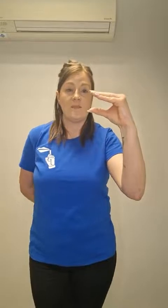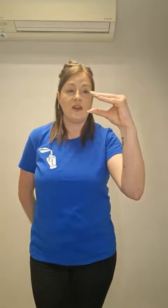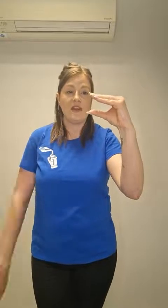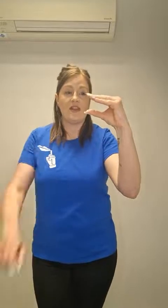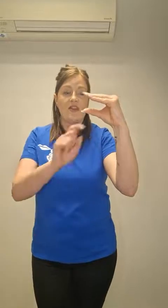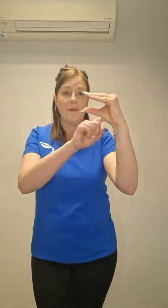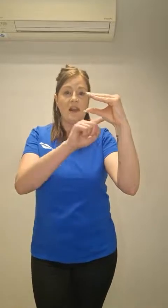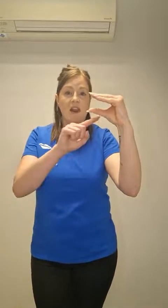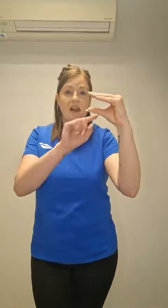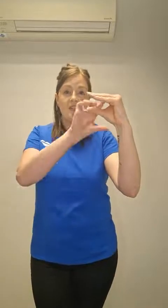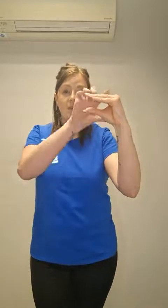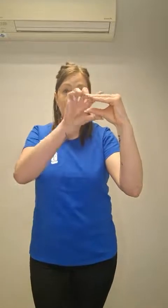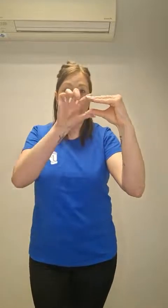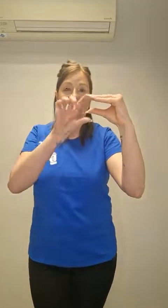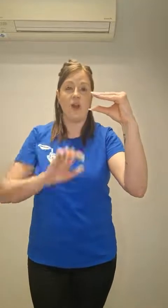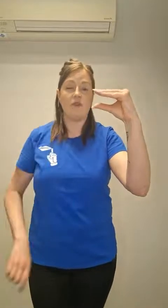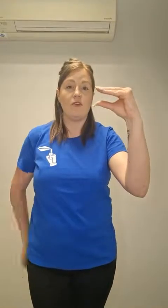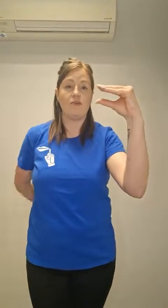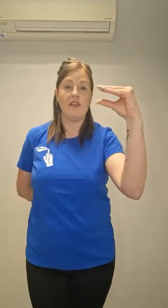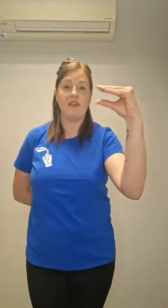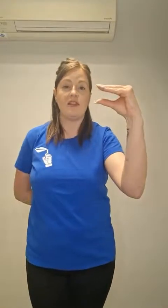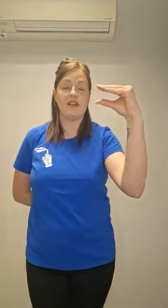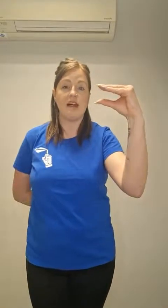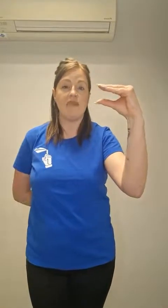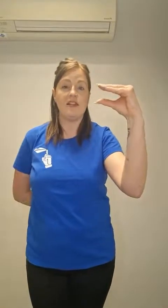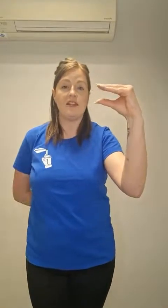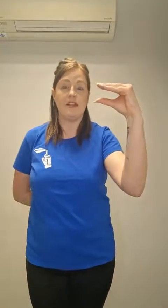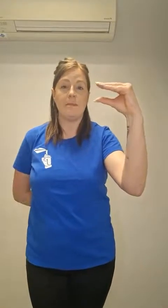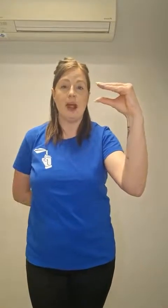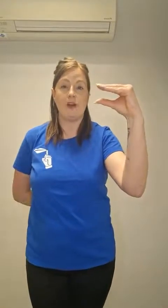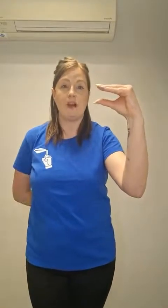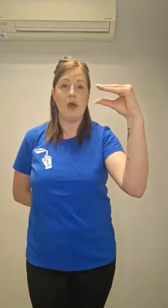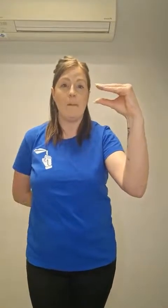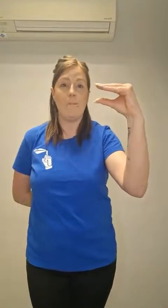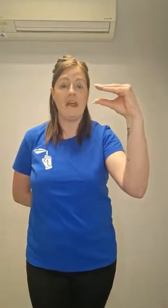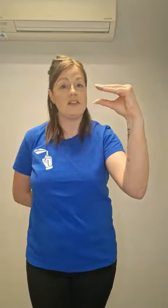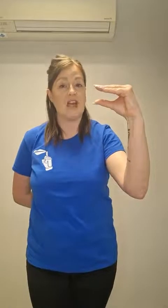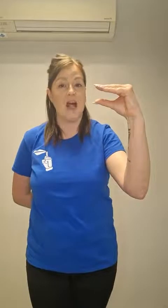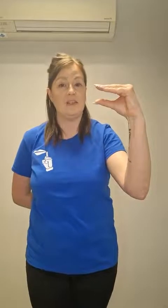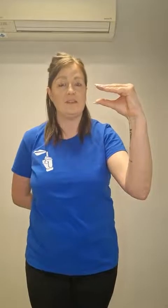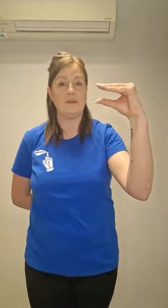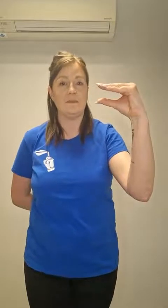that thumb in line to be parallel with your fingers, and this is a parallel bent hand.